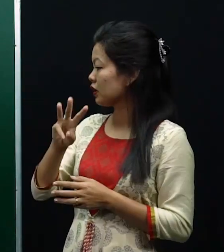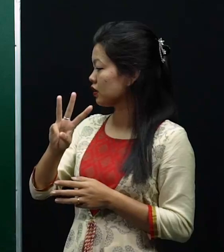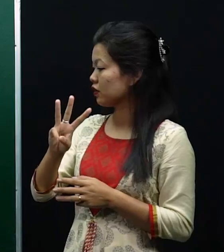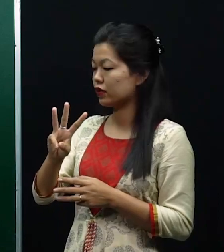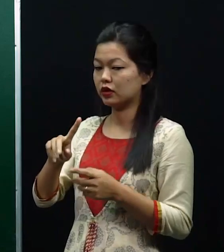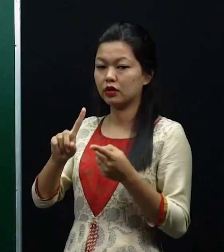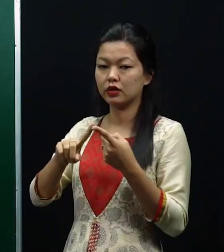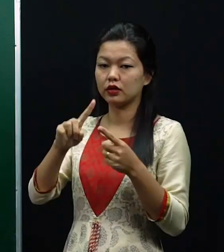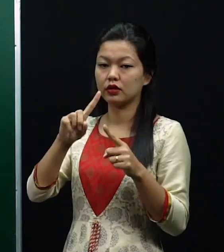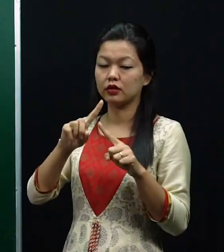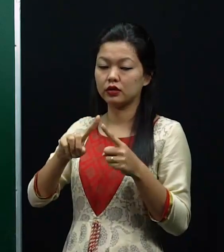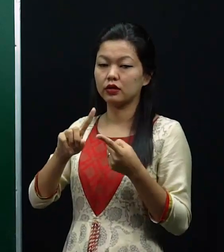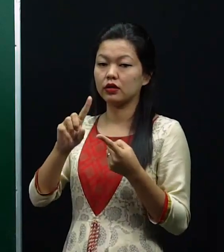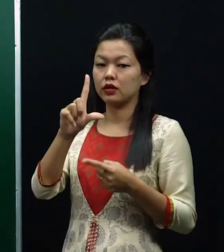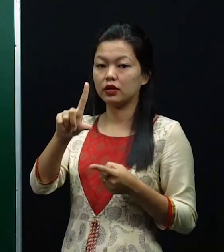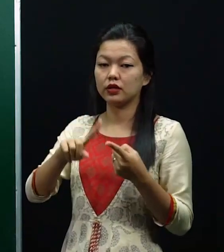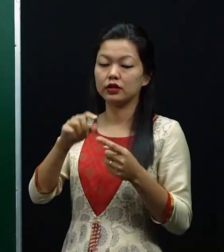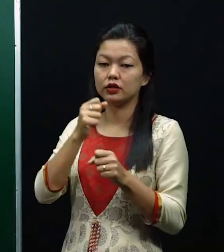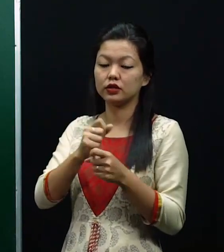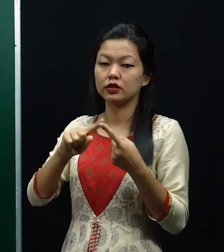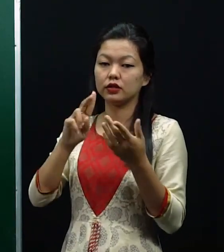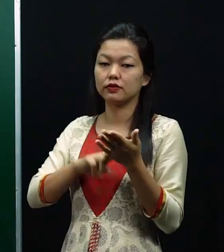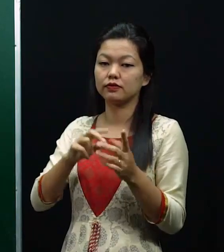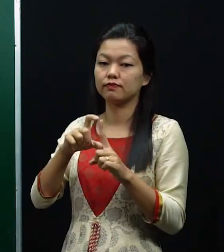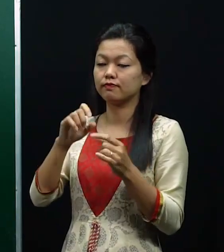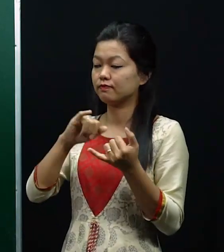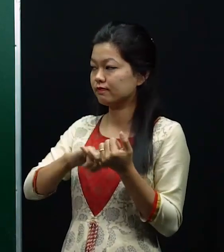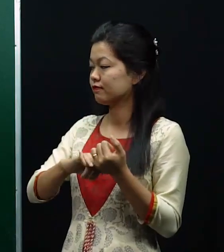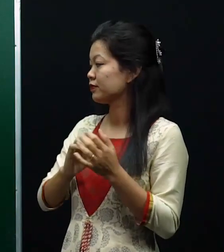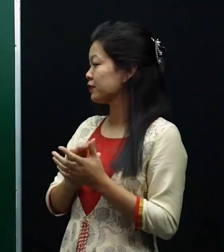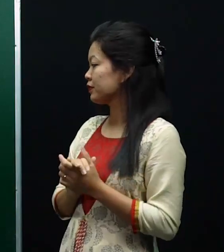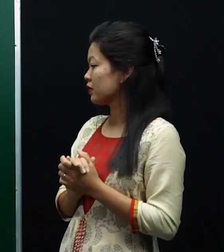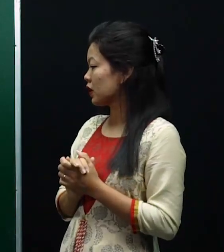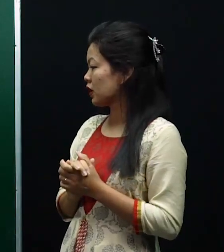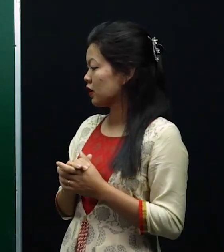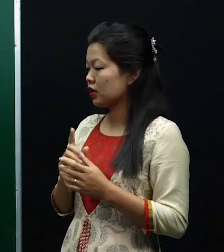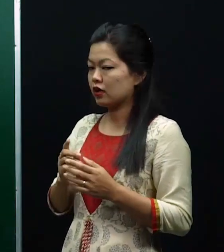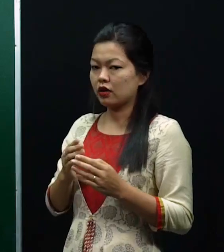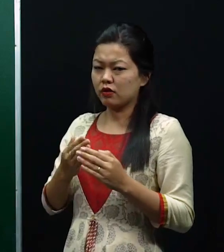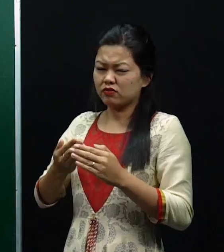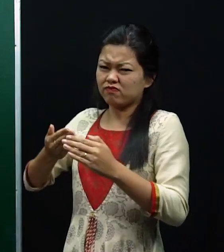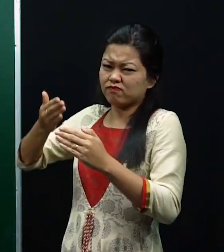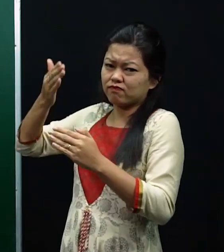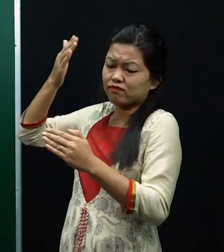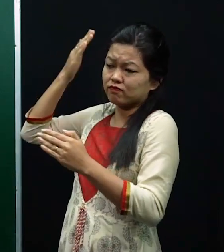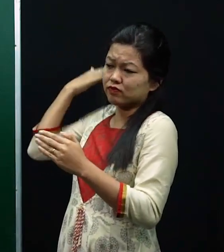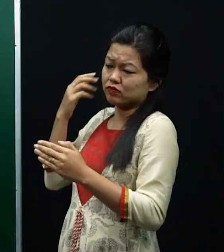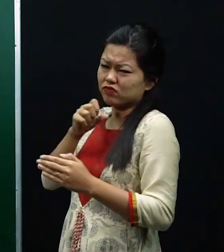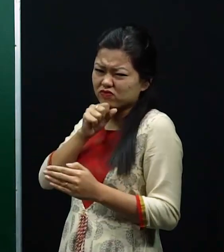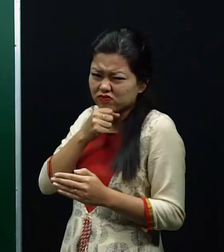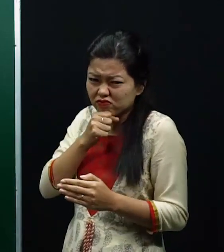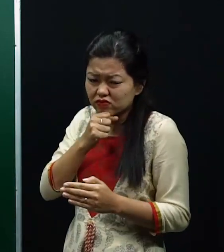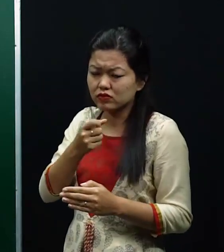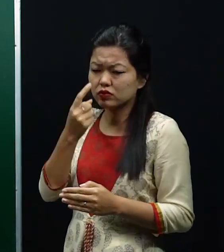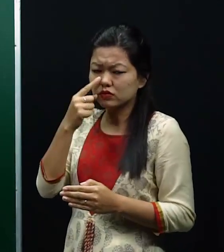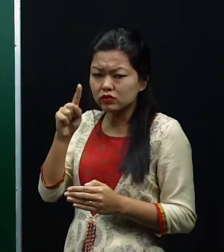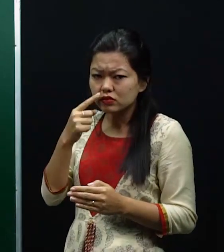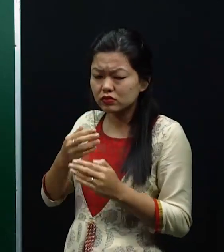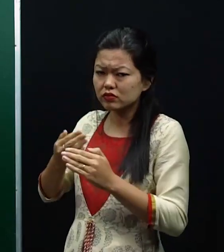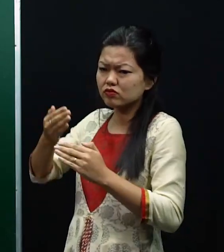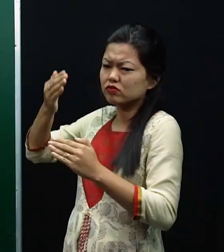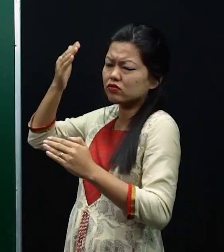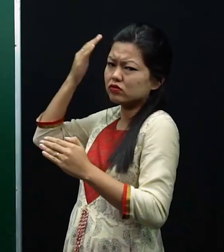here, the story that we are going to deal with is a belief of some villagers who expected